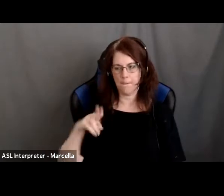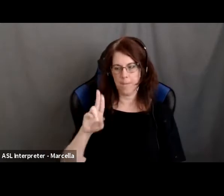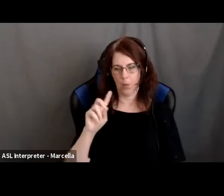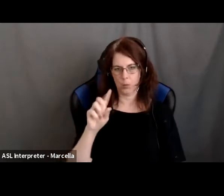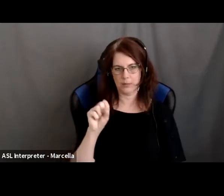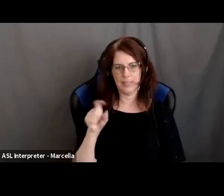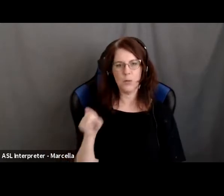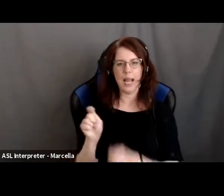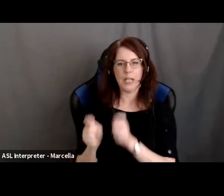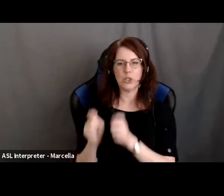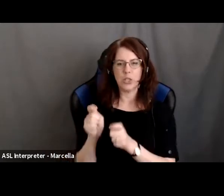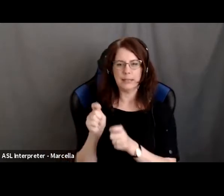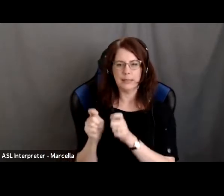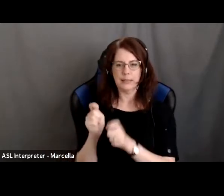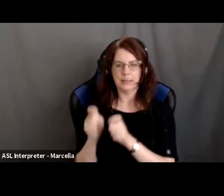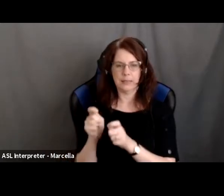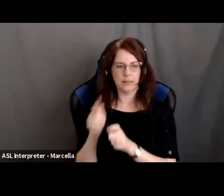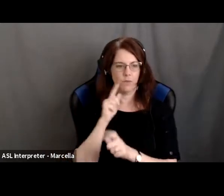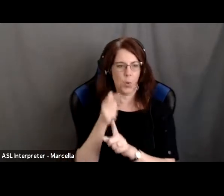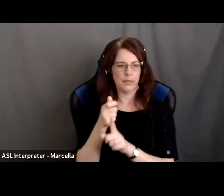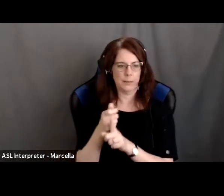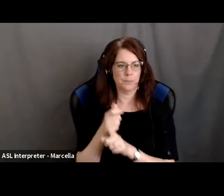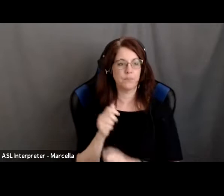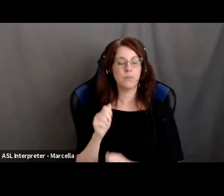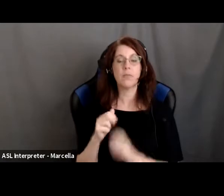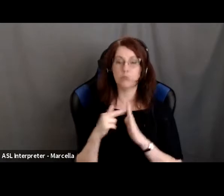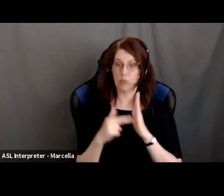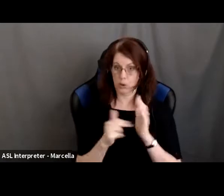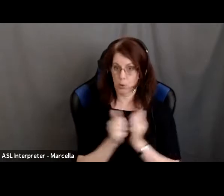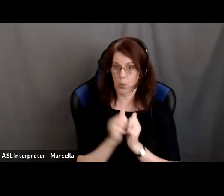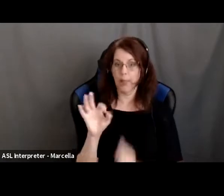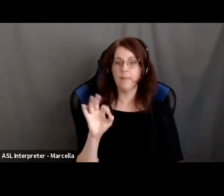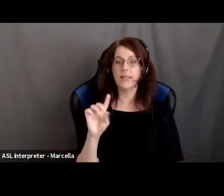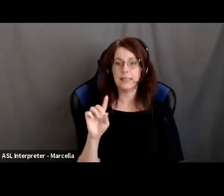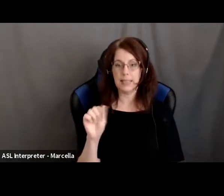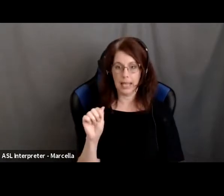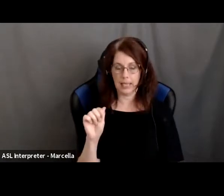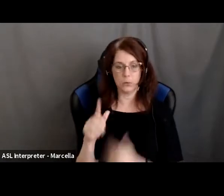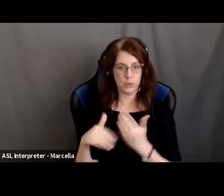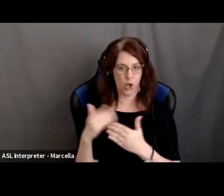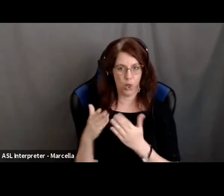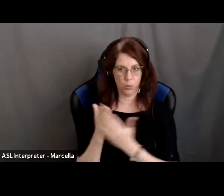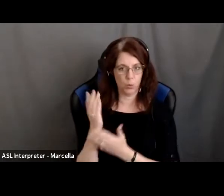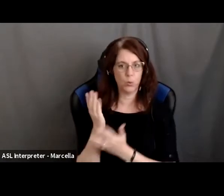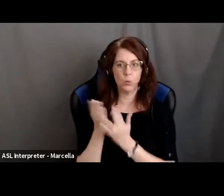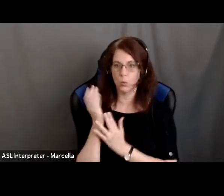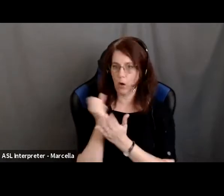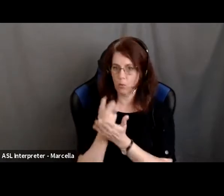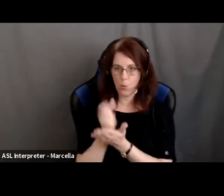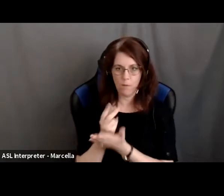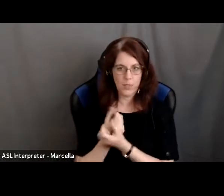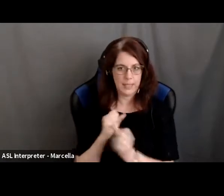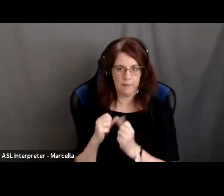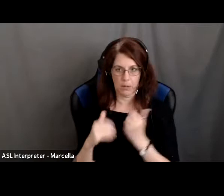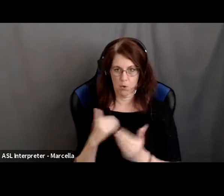be calibrated for an individual. It is registered with the FDA, so it's gone through some of those approval processes for safety and